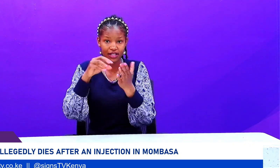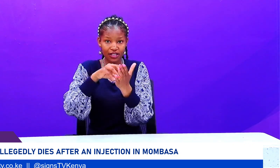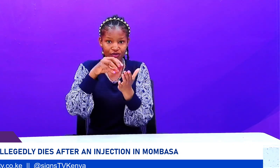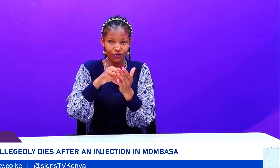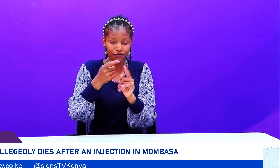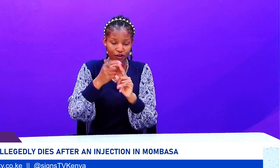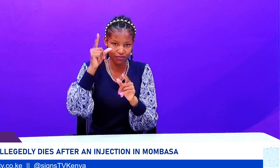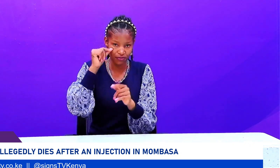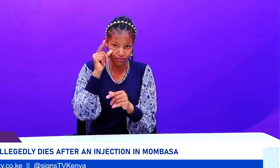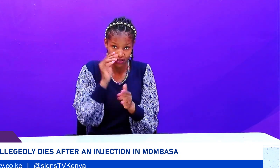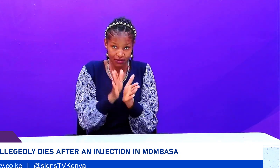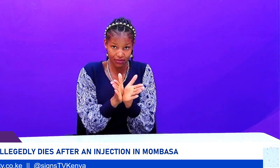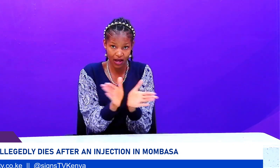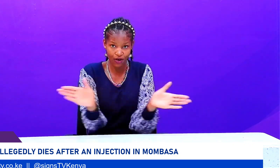Utange branch.